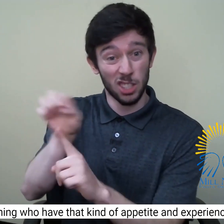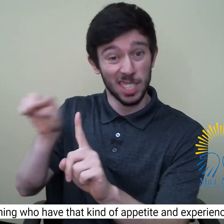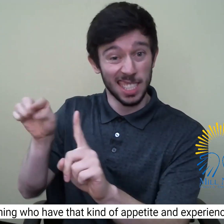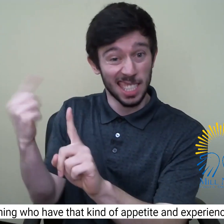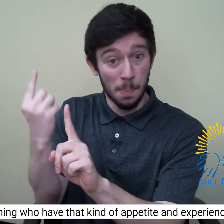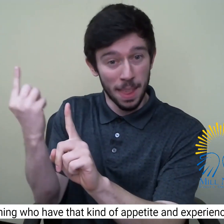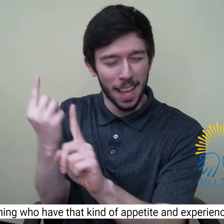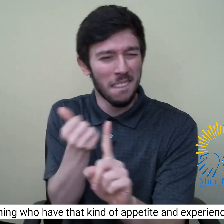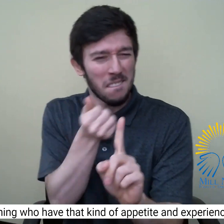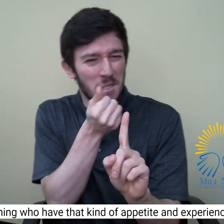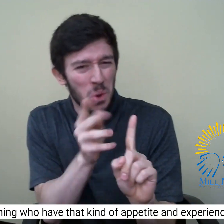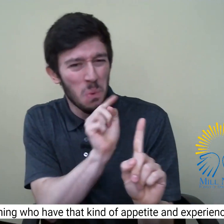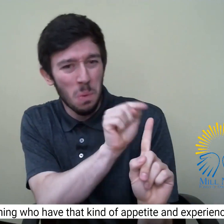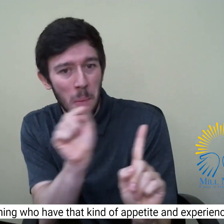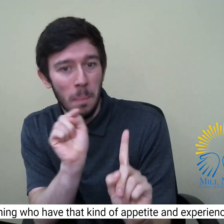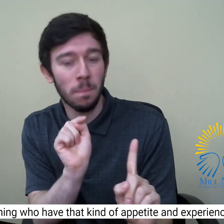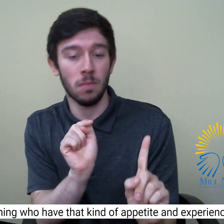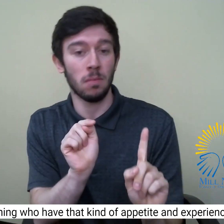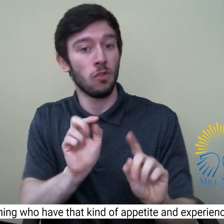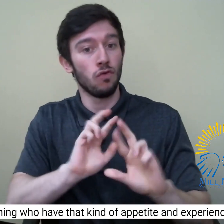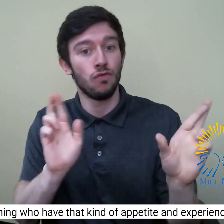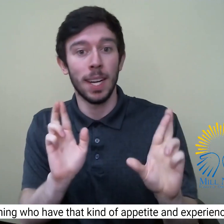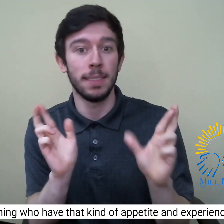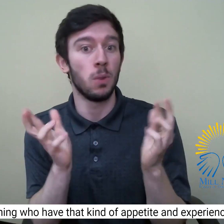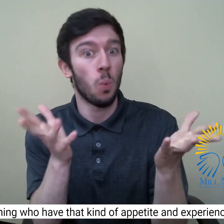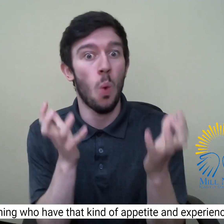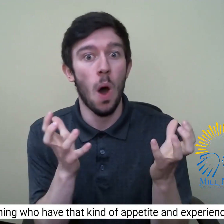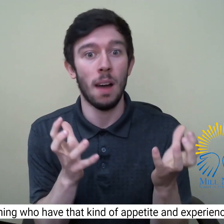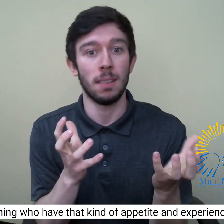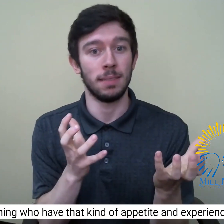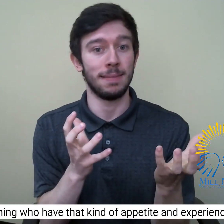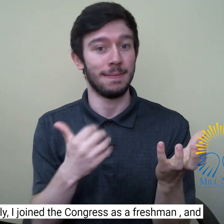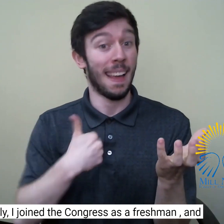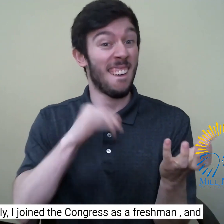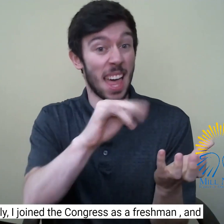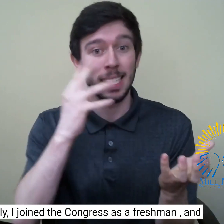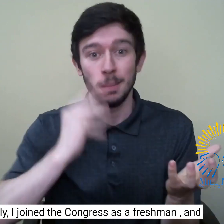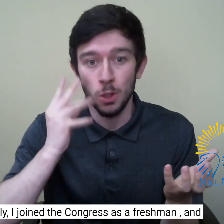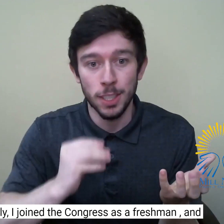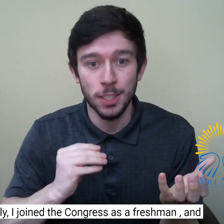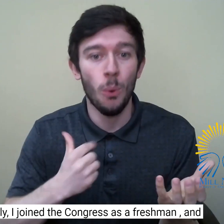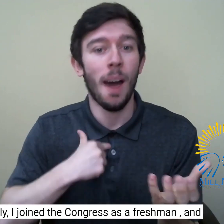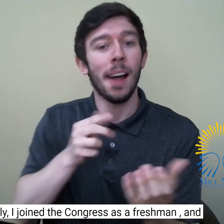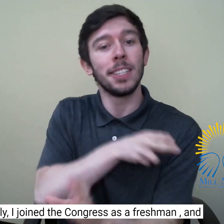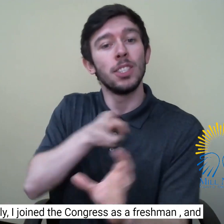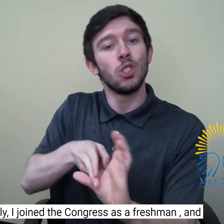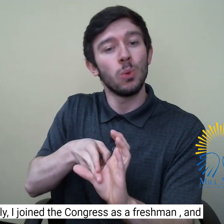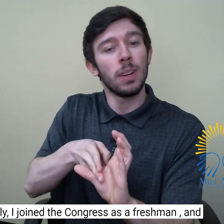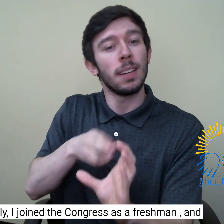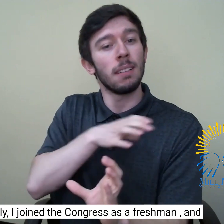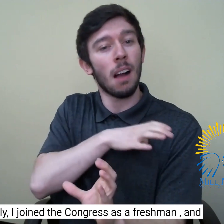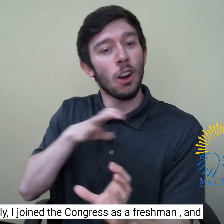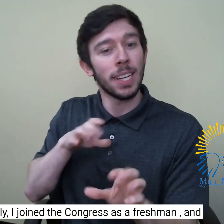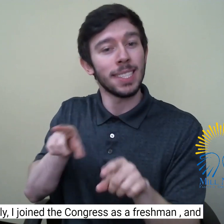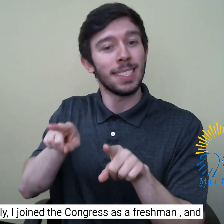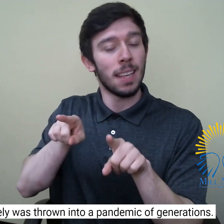and something, who have that kind of appetite and experience. So unfortunately, I joined the Congress as a freshman and